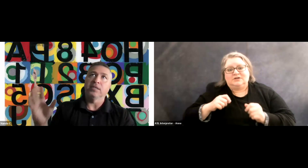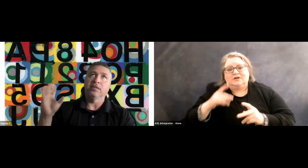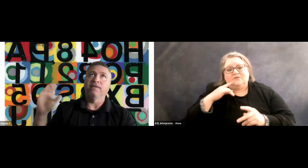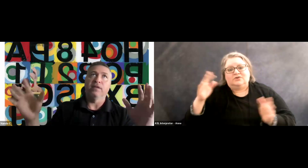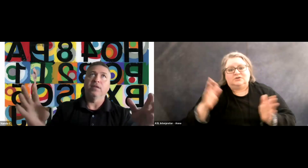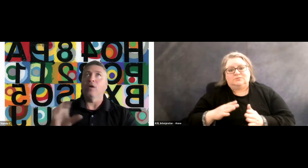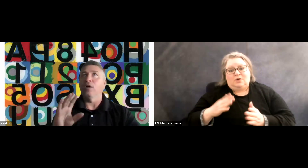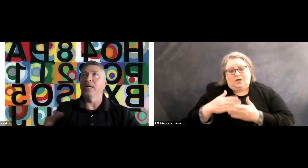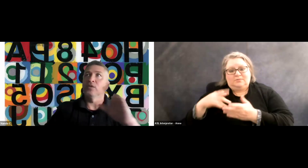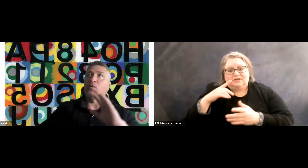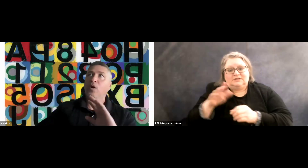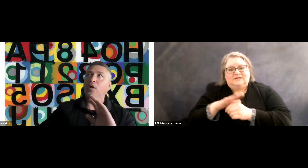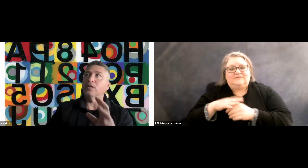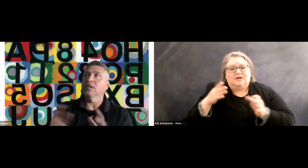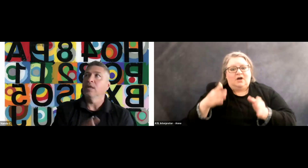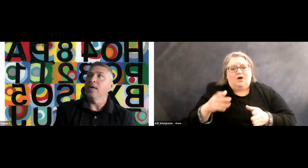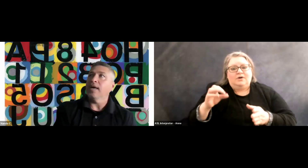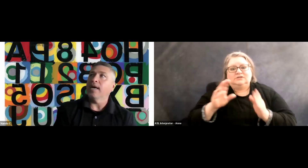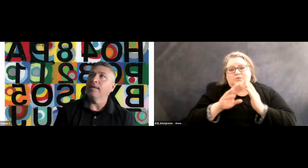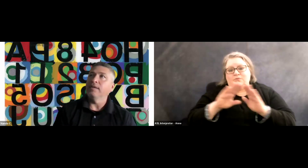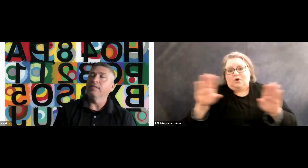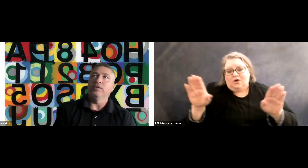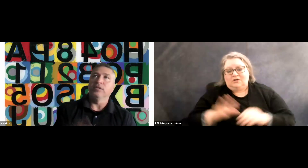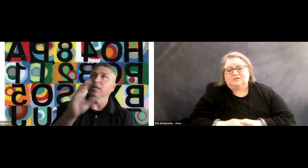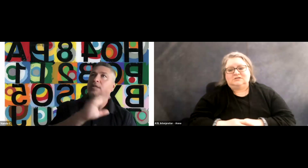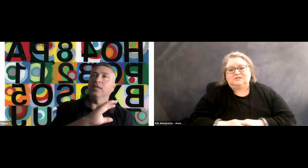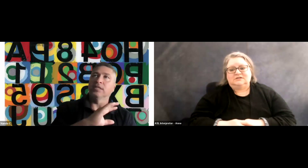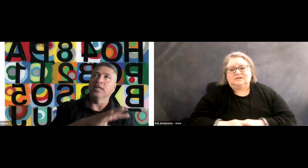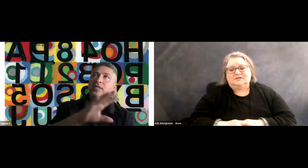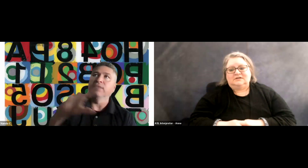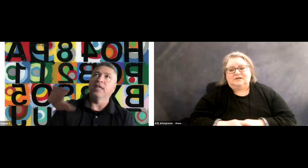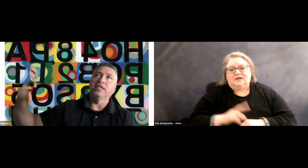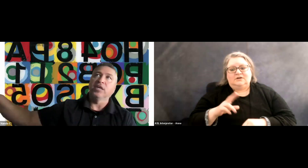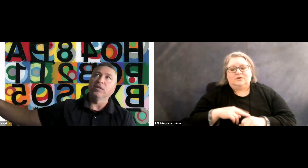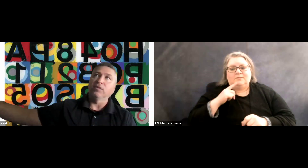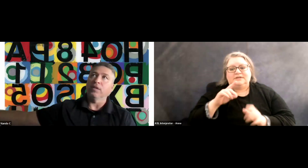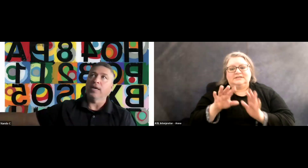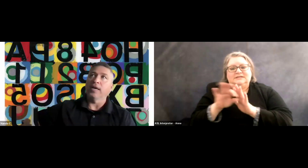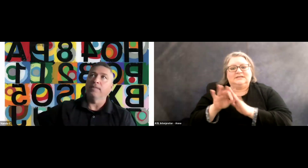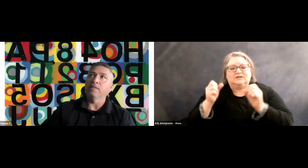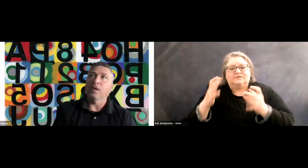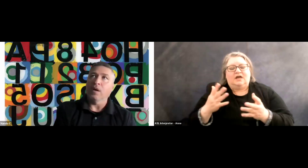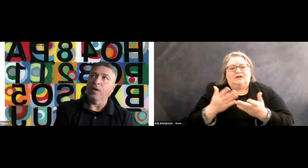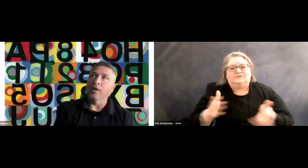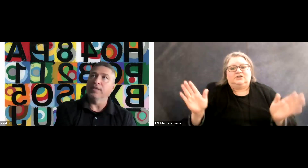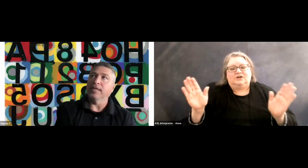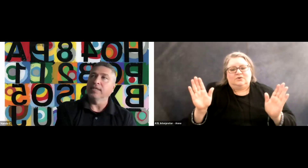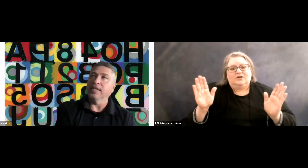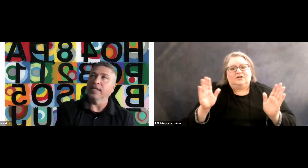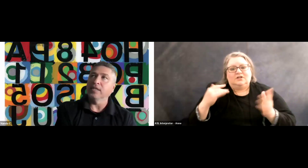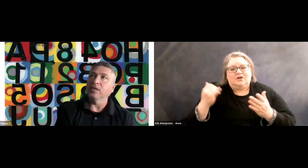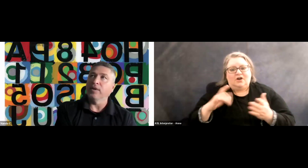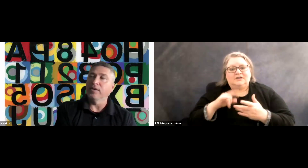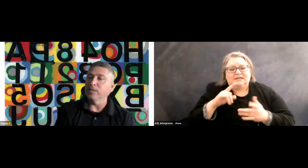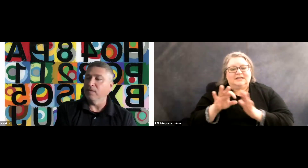smaller pieces to fill either hallways or walls. And usually it's a selection of a lot of general artists that